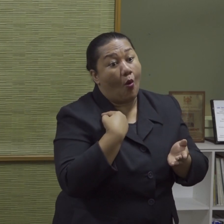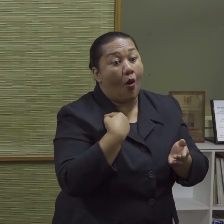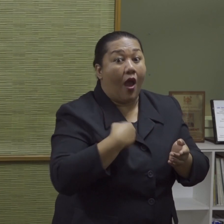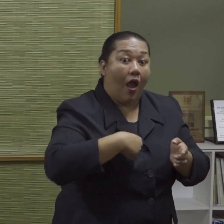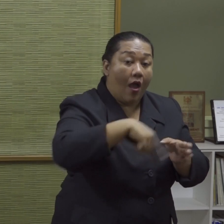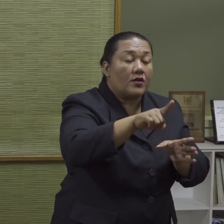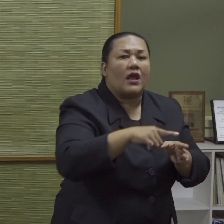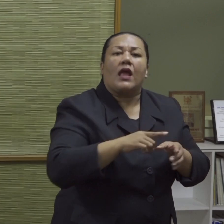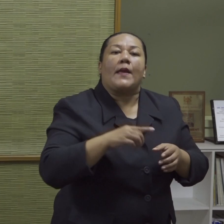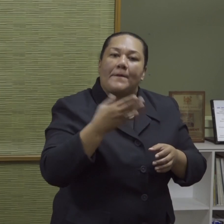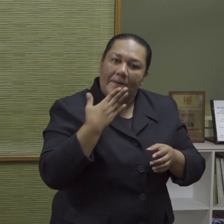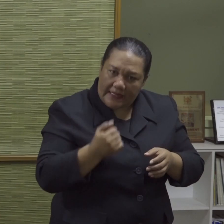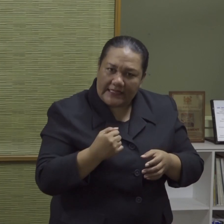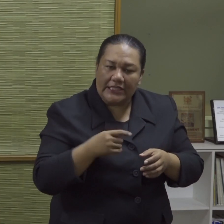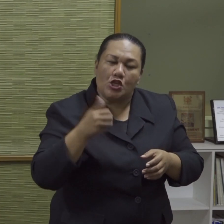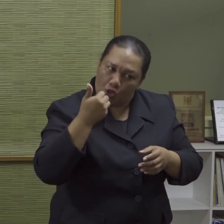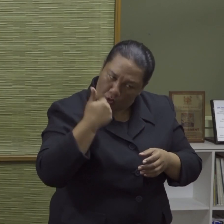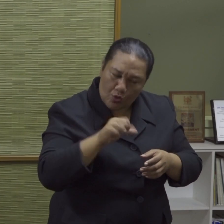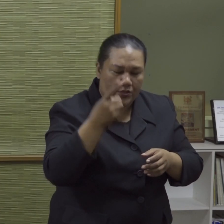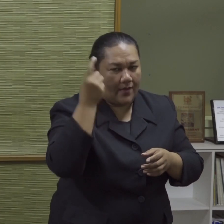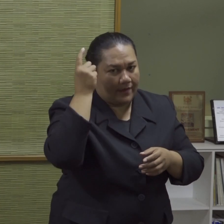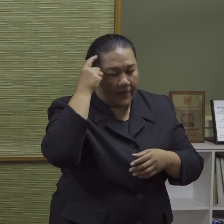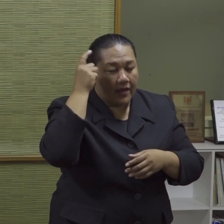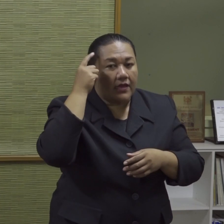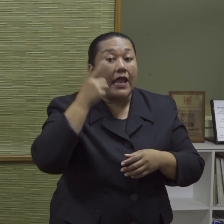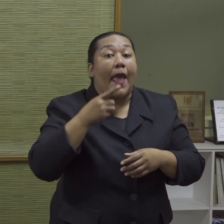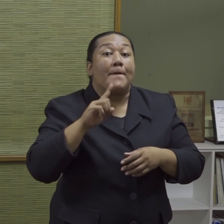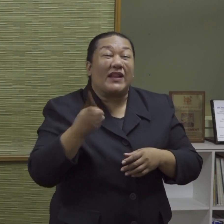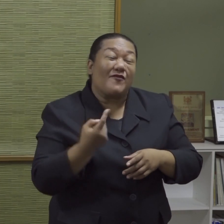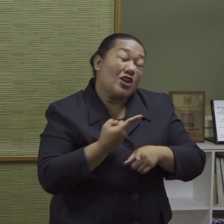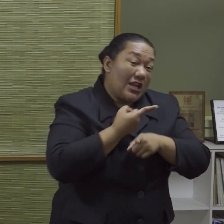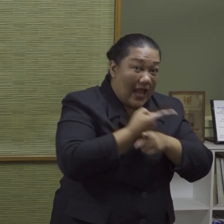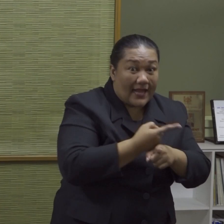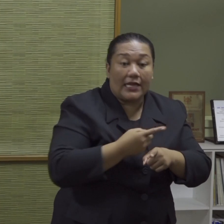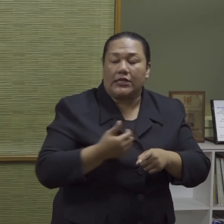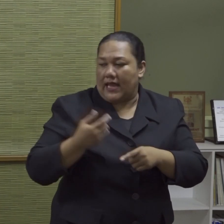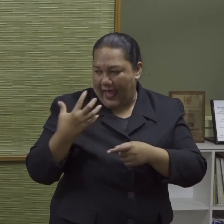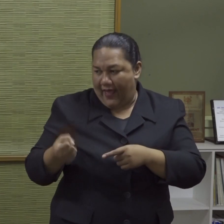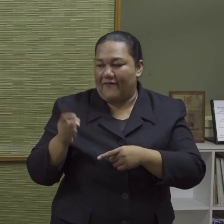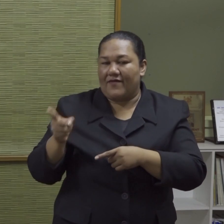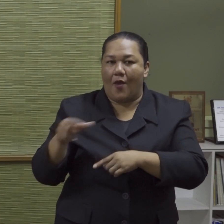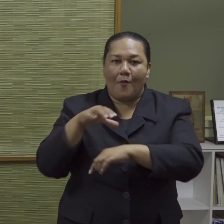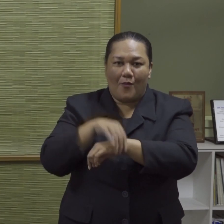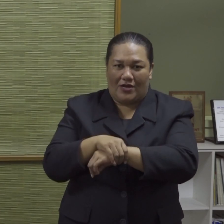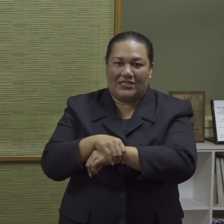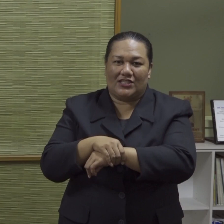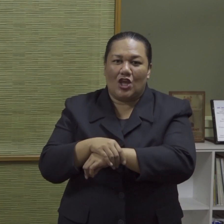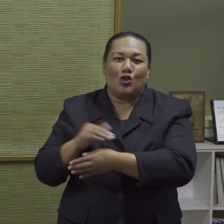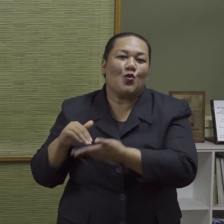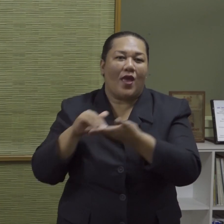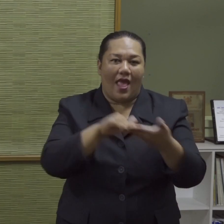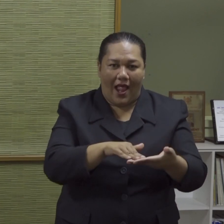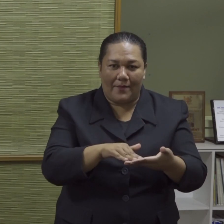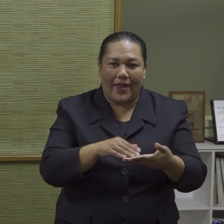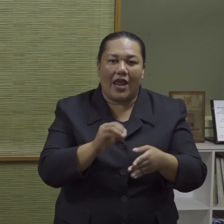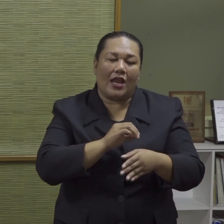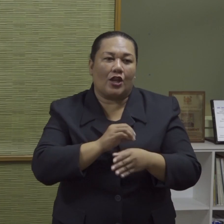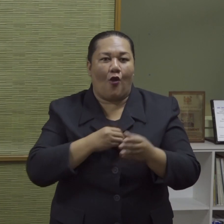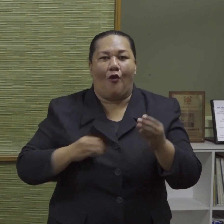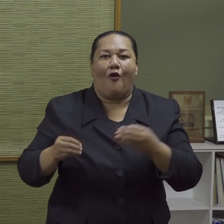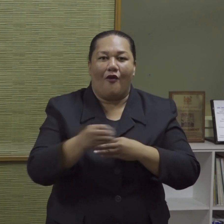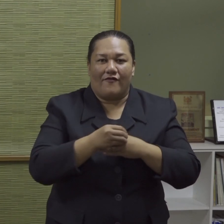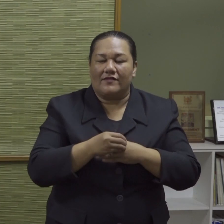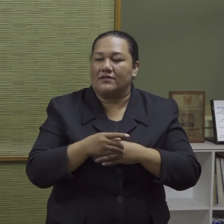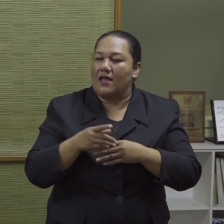And if you need guidance, the Fiji Police Force is there. The Commissioner's officers are there, as well as the NDMO is there